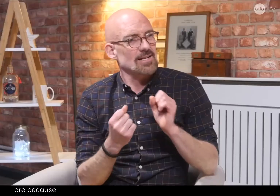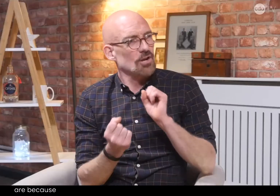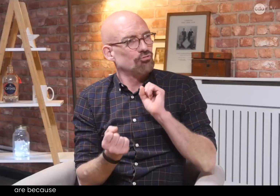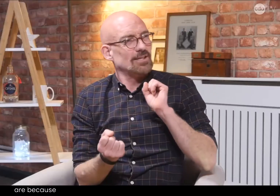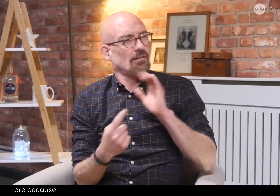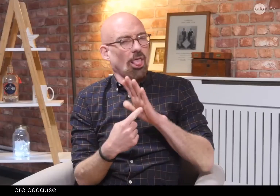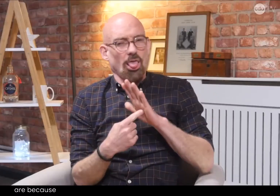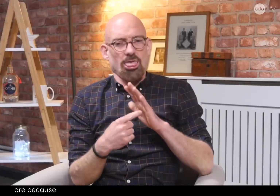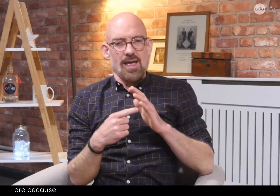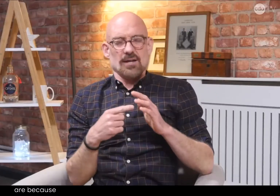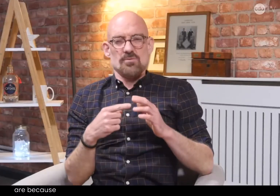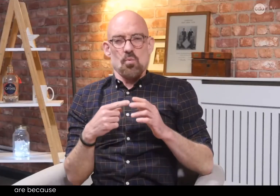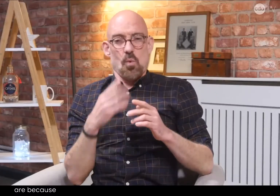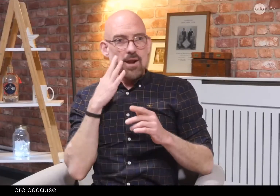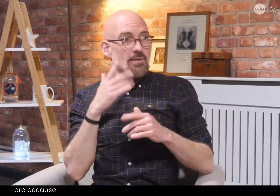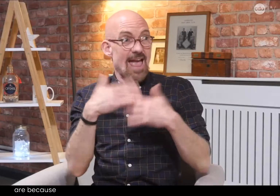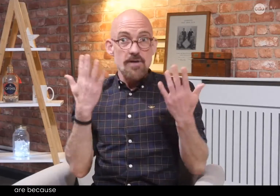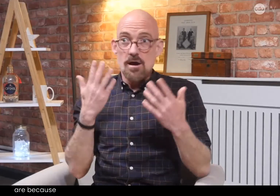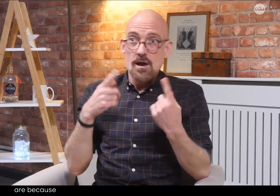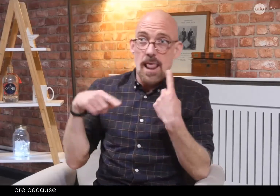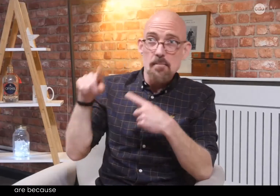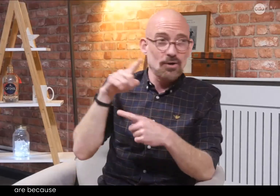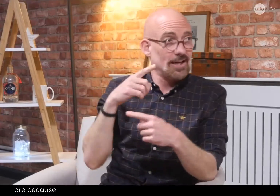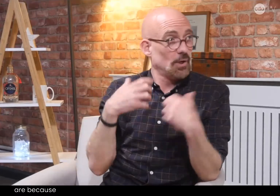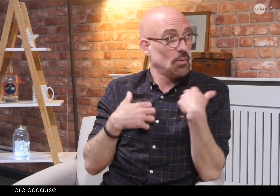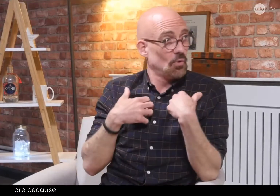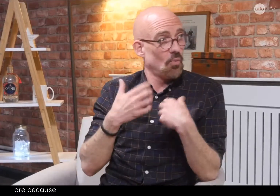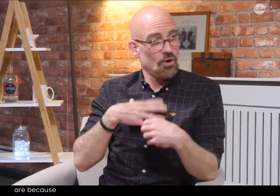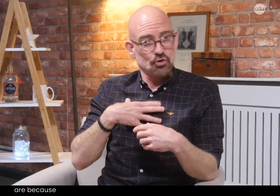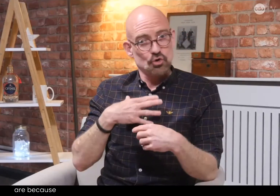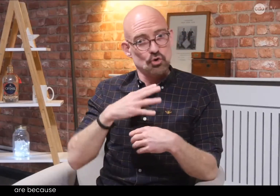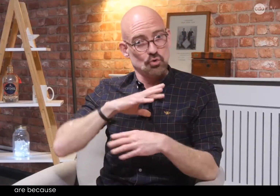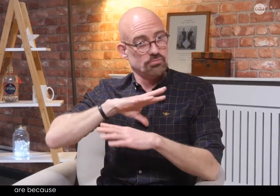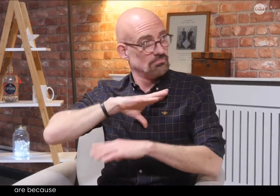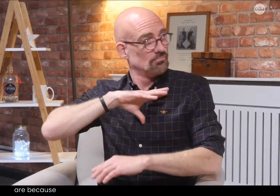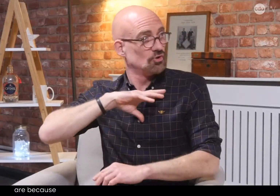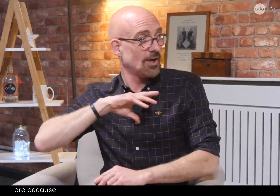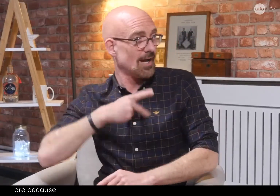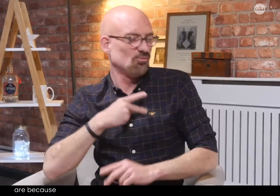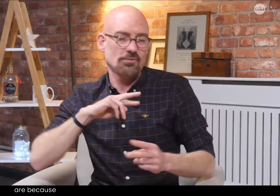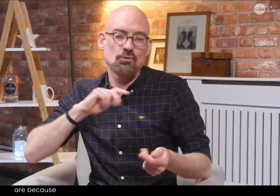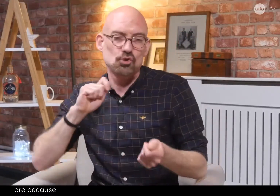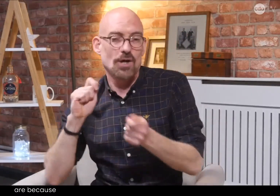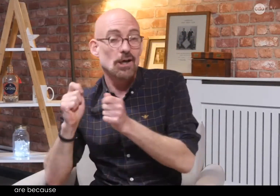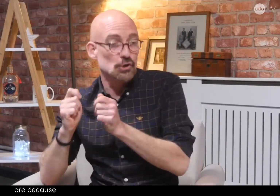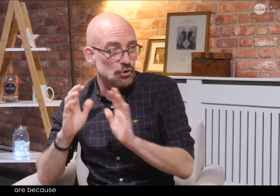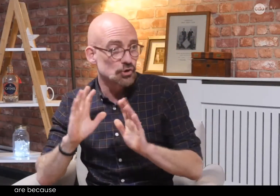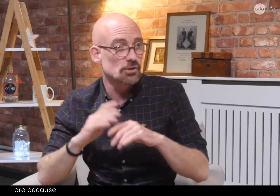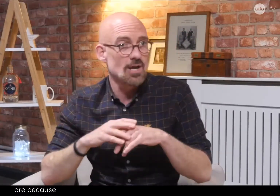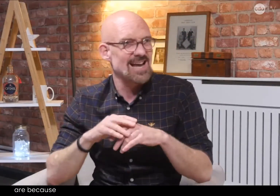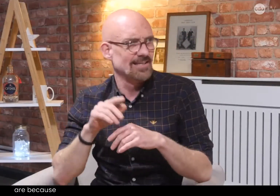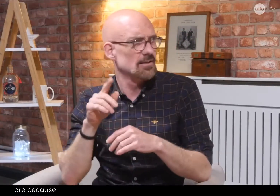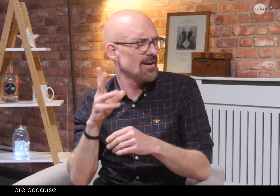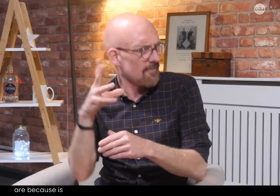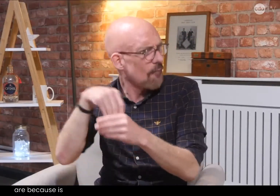nothing. And that's vital, isn't it? And if anybody else here is going through a